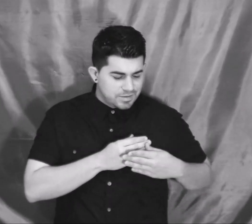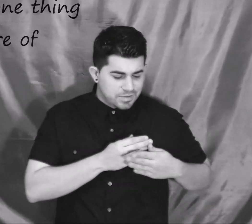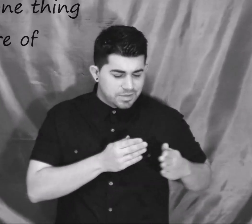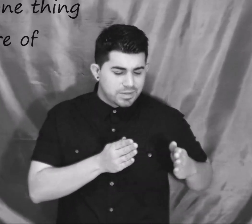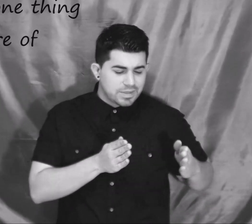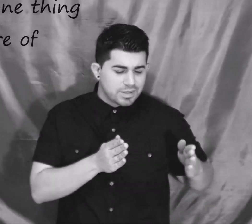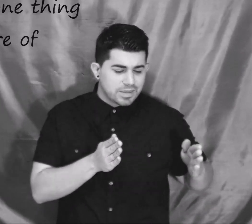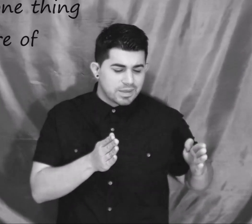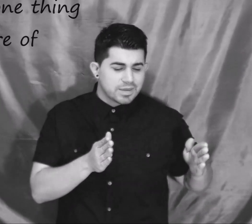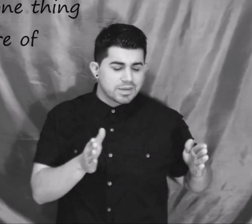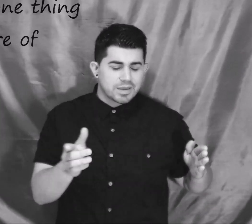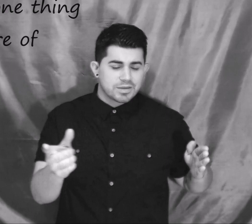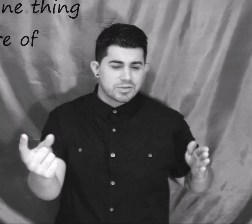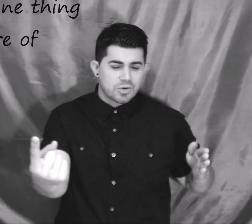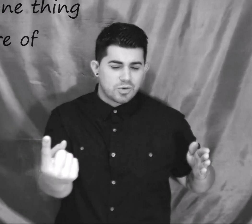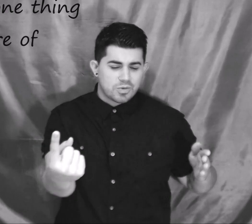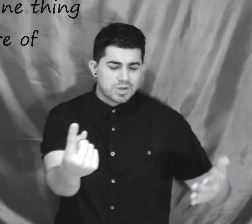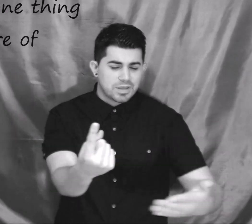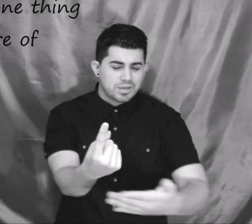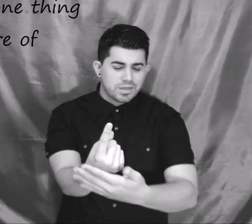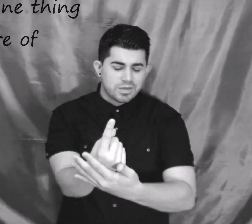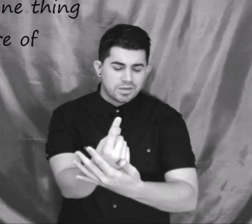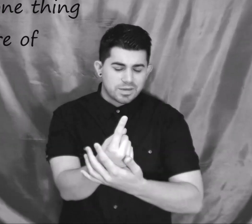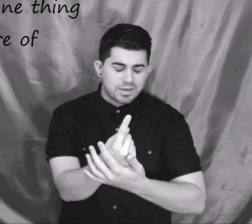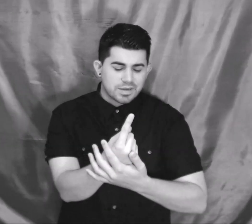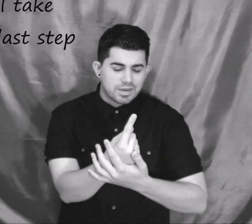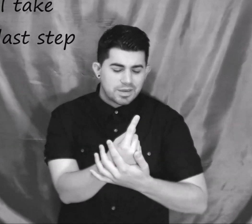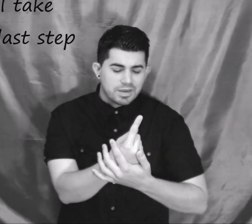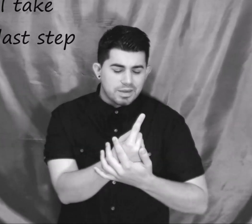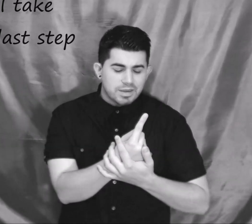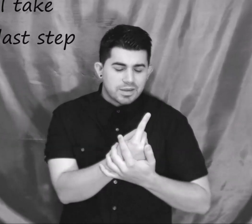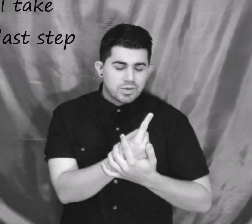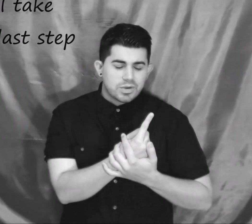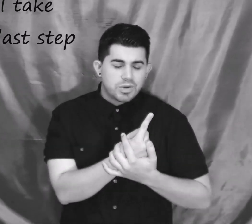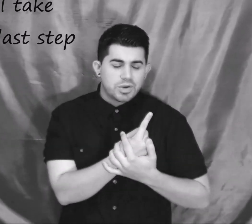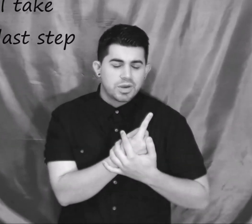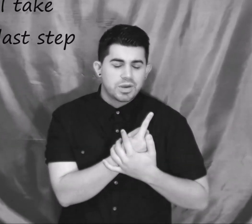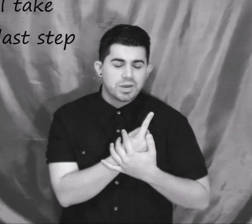That's the one thing I'm sure of. So I will